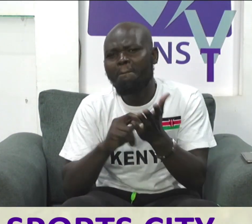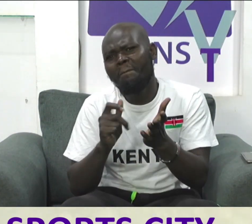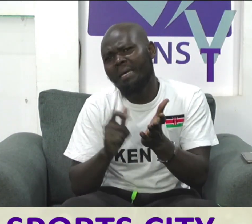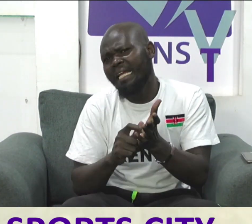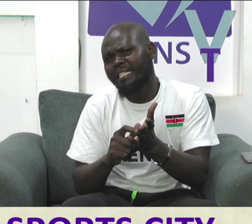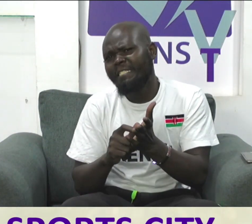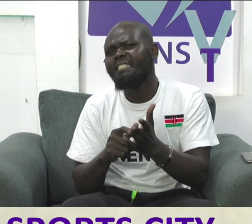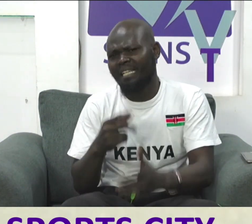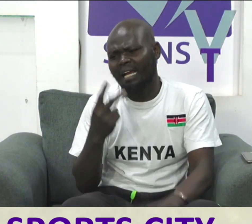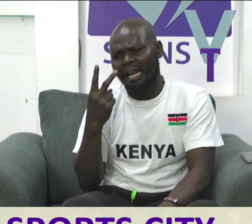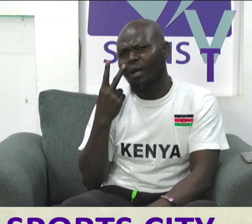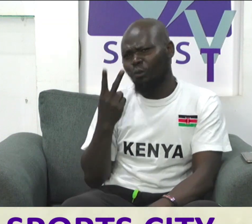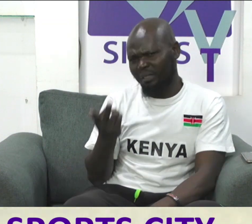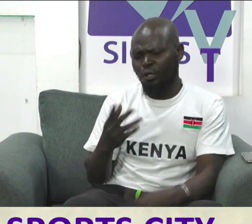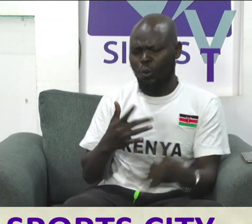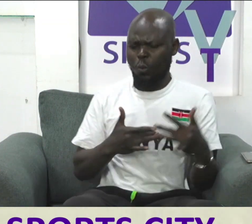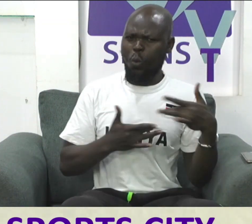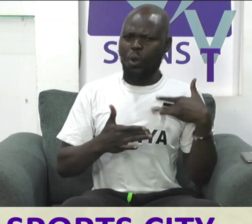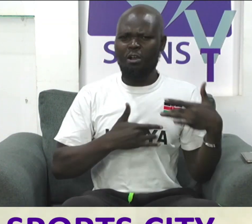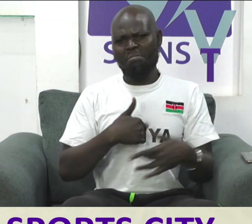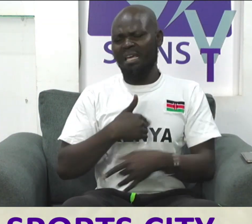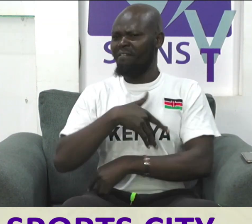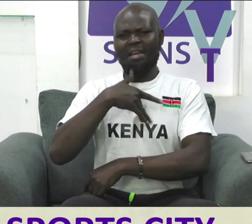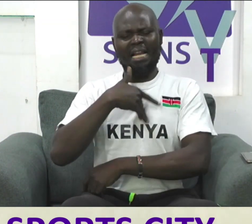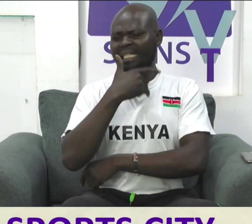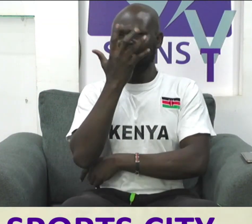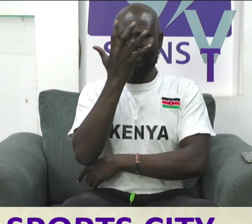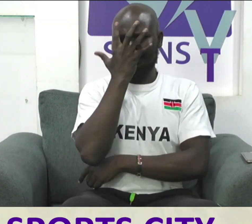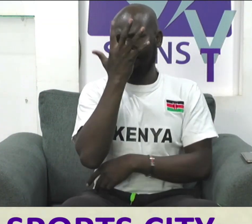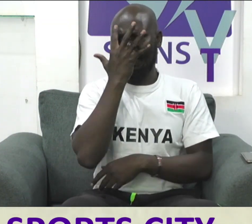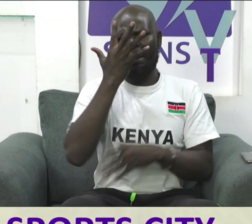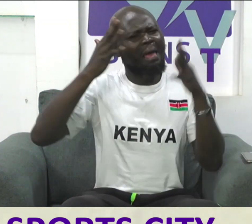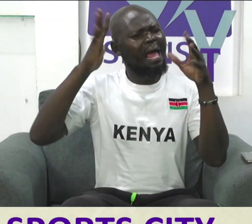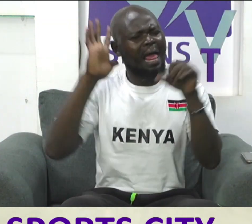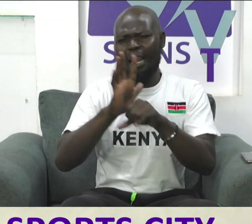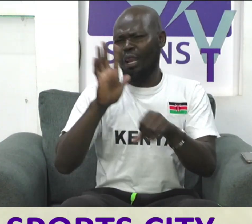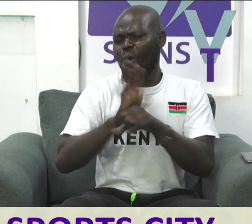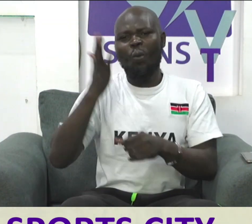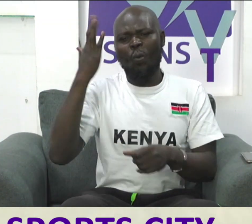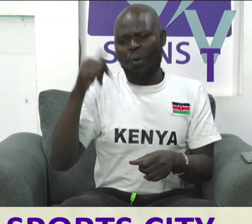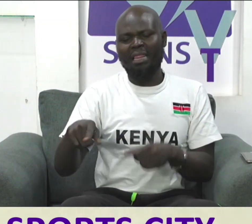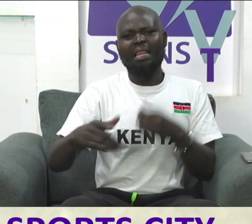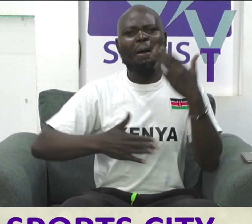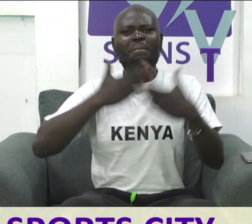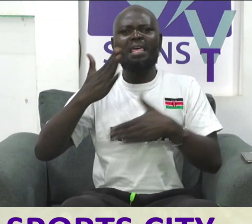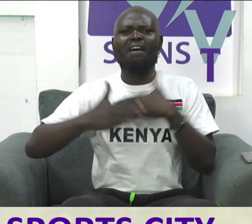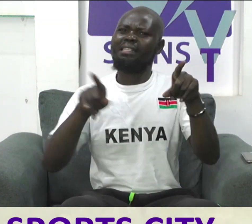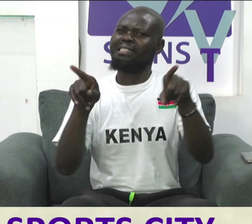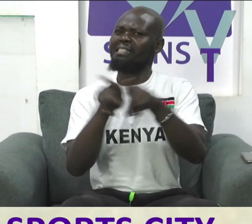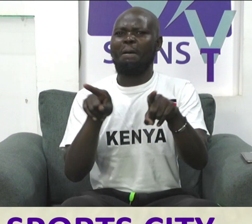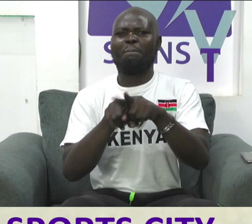Because Tusker FC is number 13, and it's a big shame.